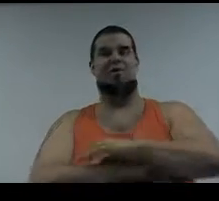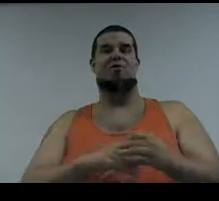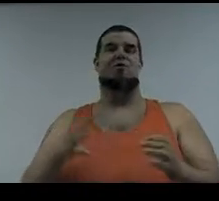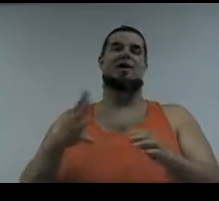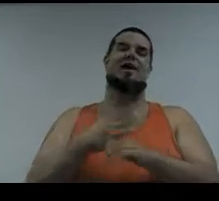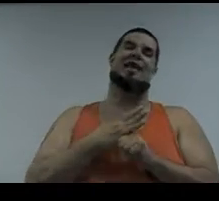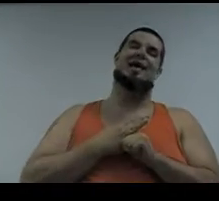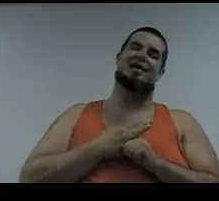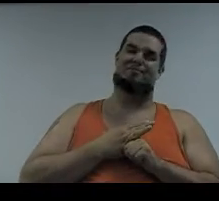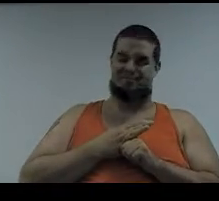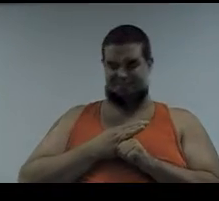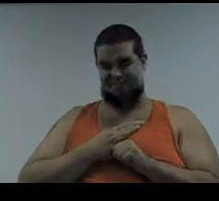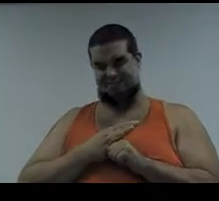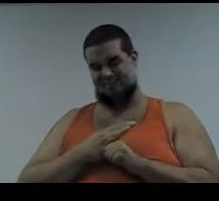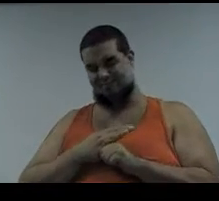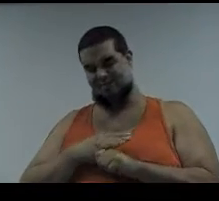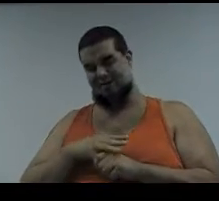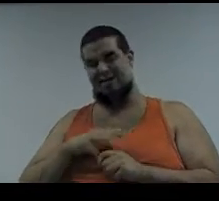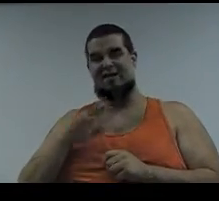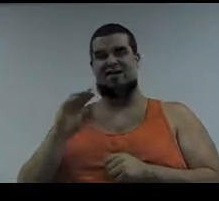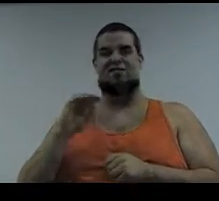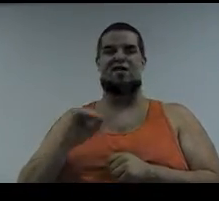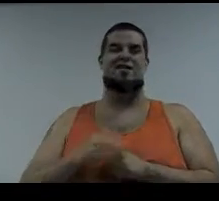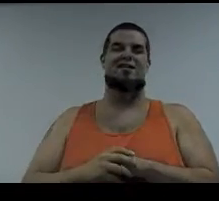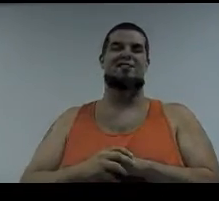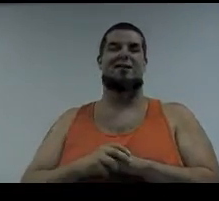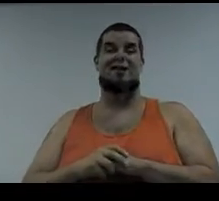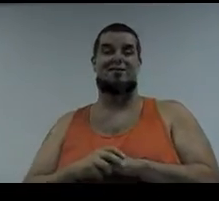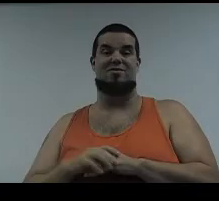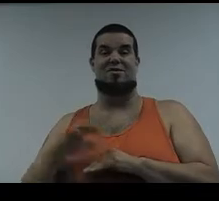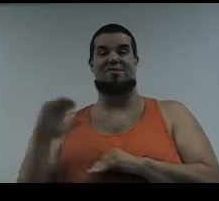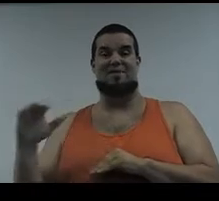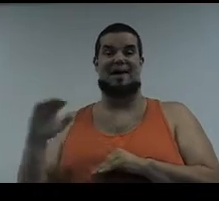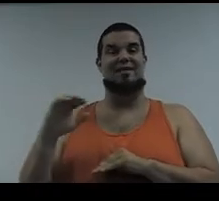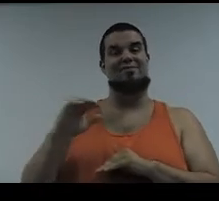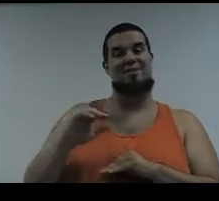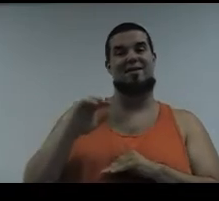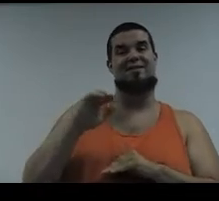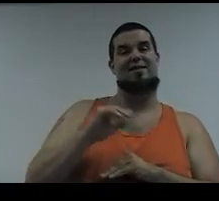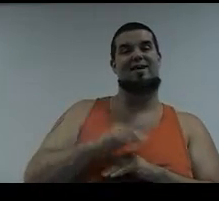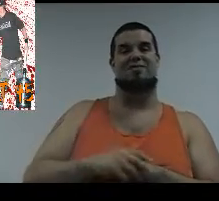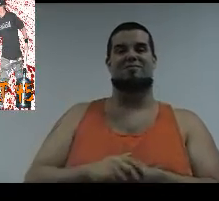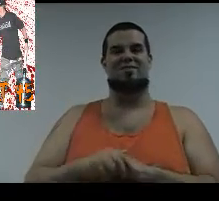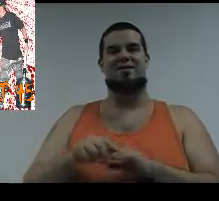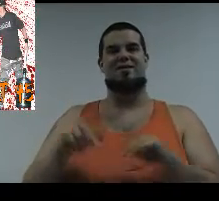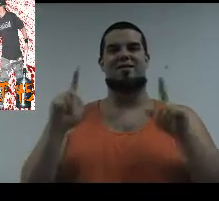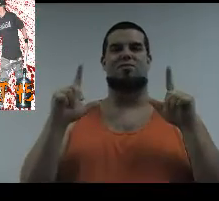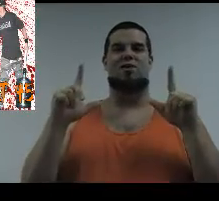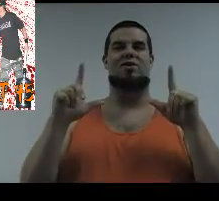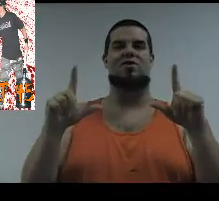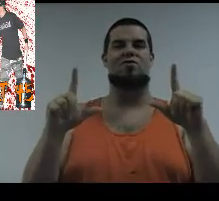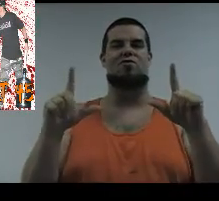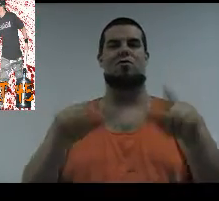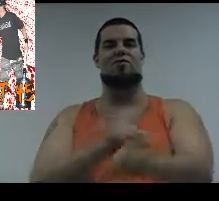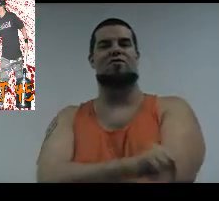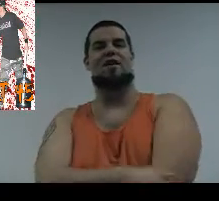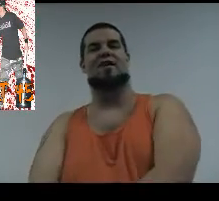We got lined up, defending his Milestone Smash Mouth title. Your boy Colt 45,